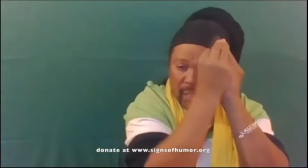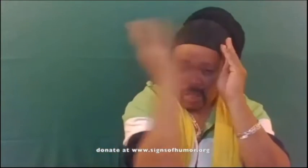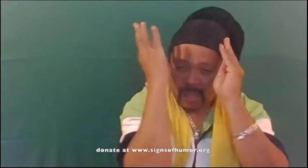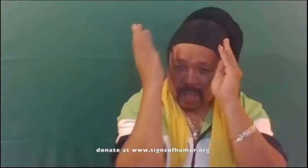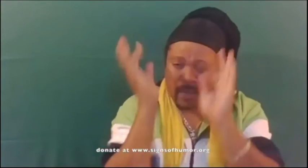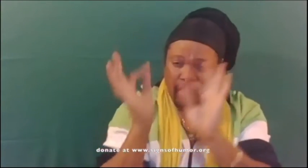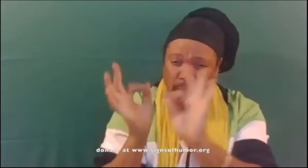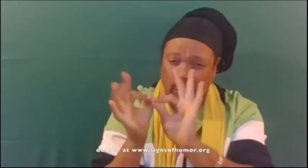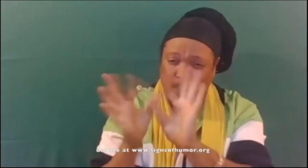Remember James Dean?